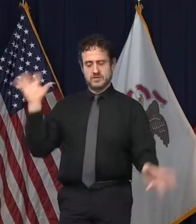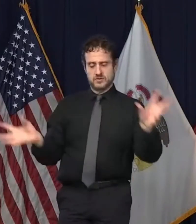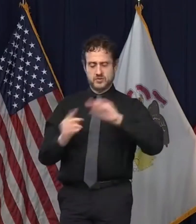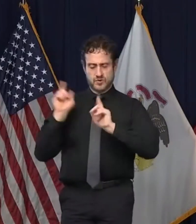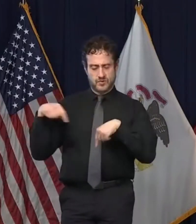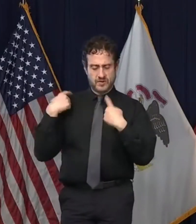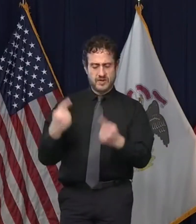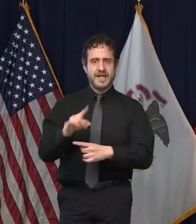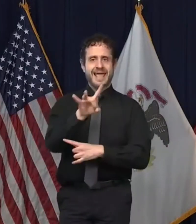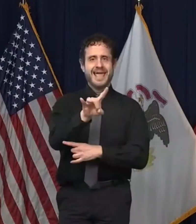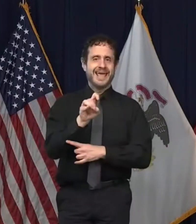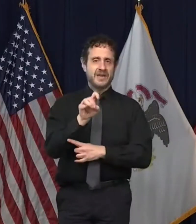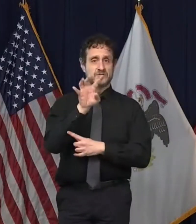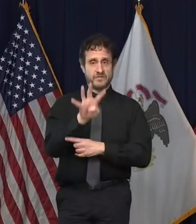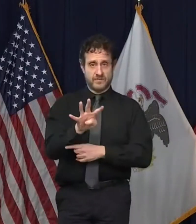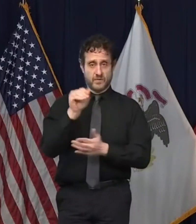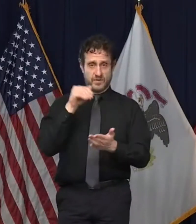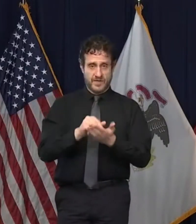of